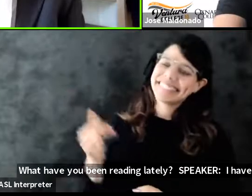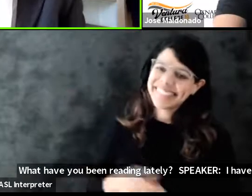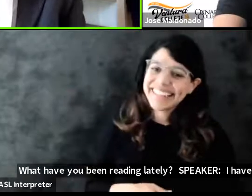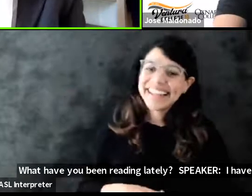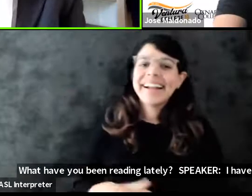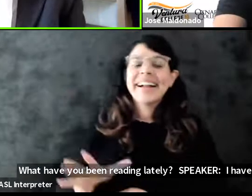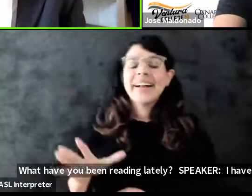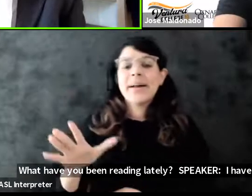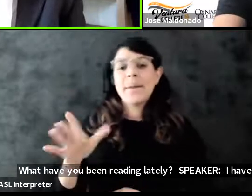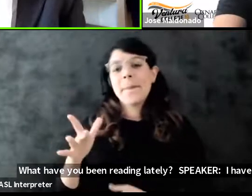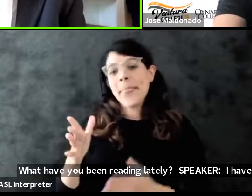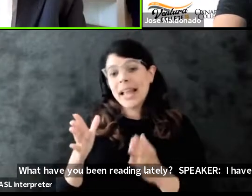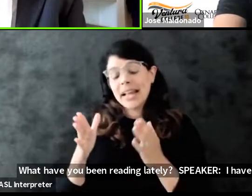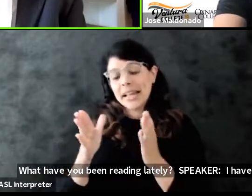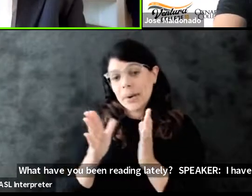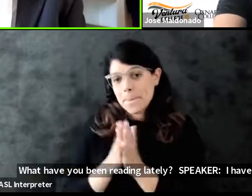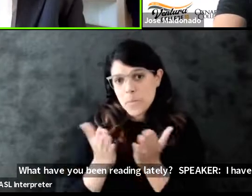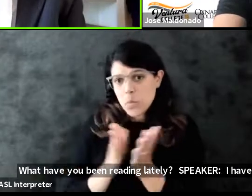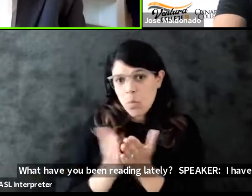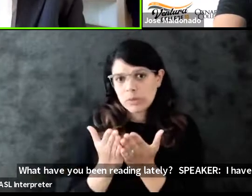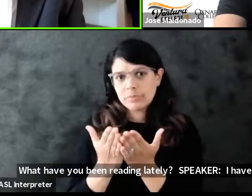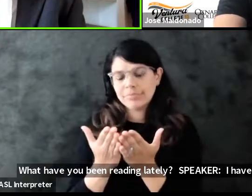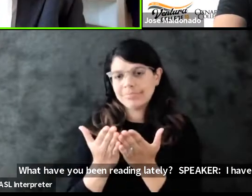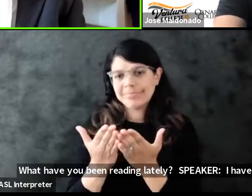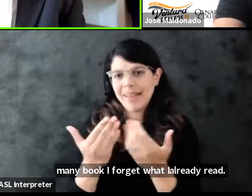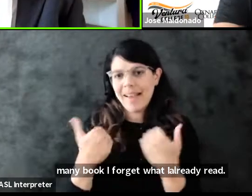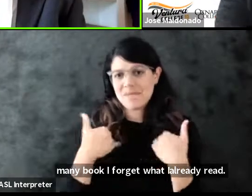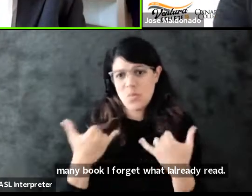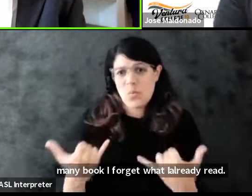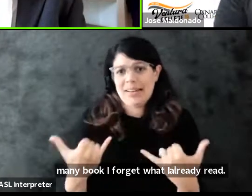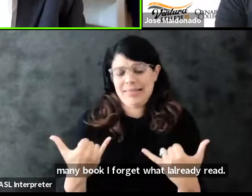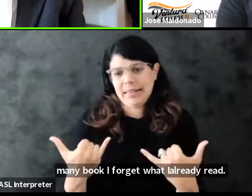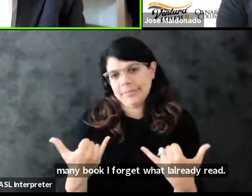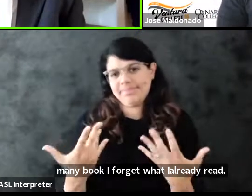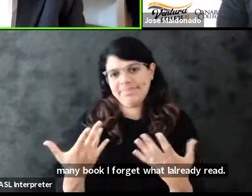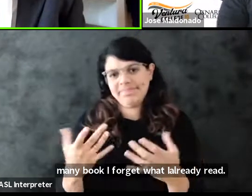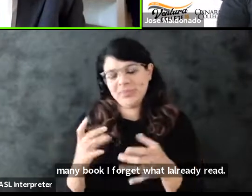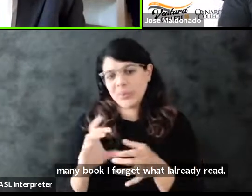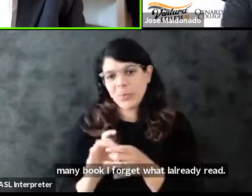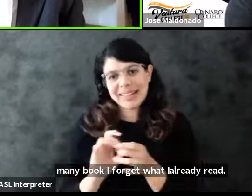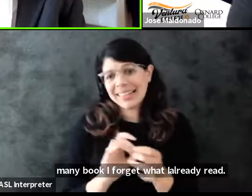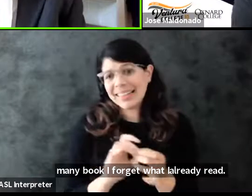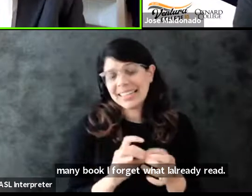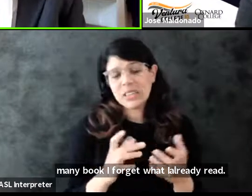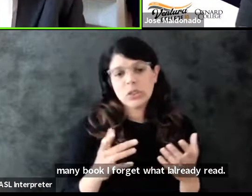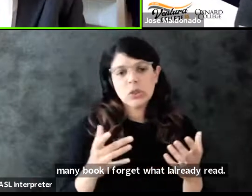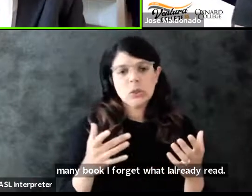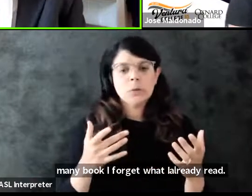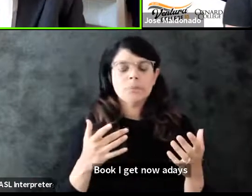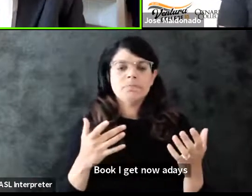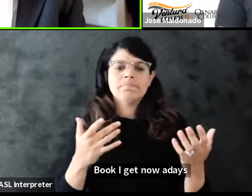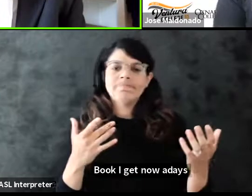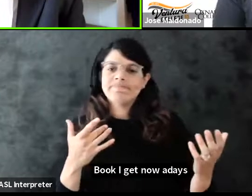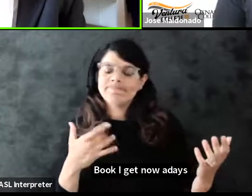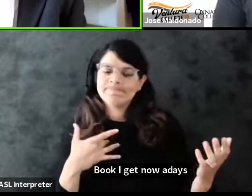get nowadays, it has to do with strategies for today